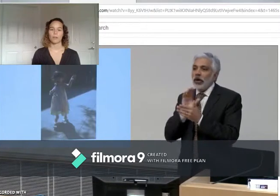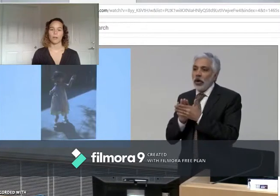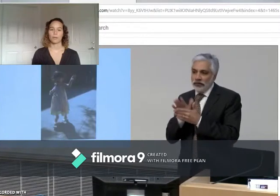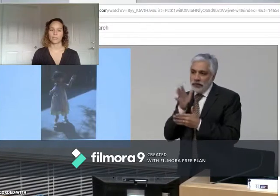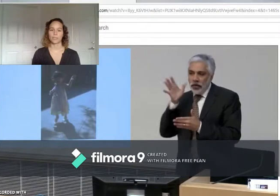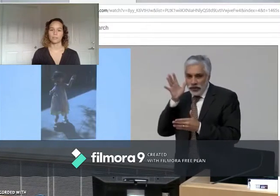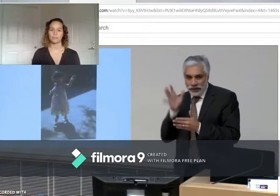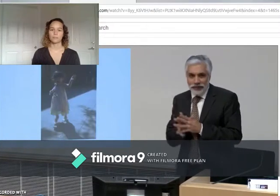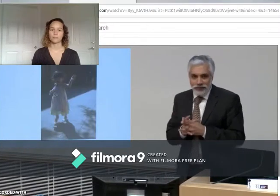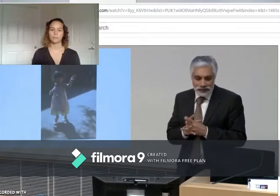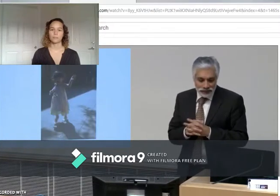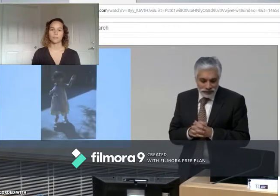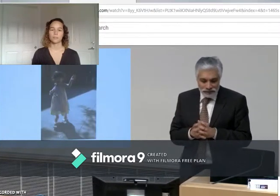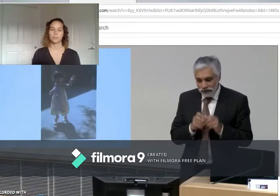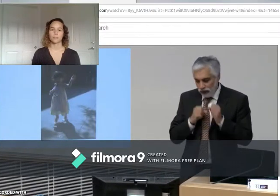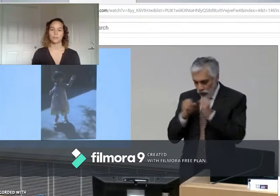My wife and I are raising her.